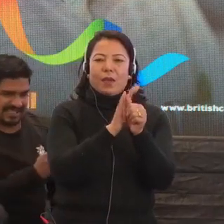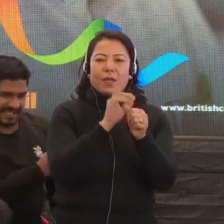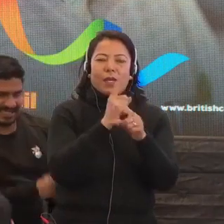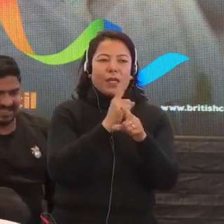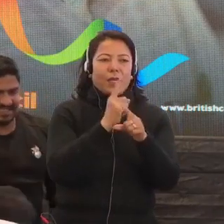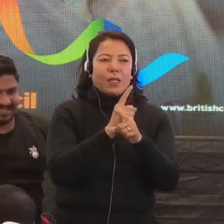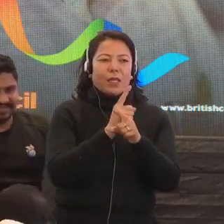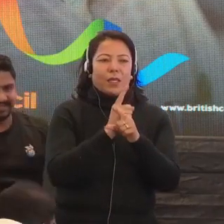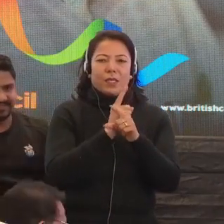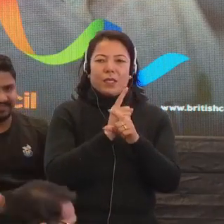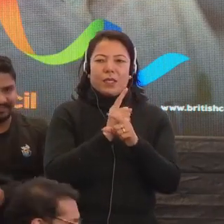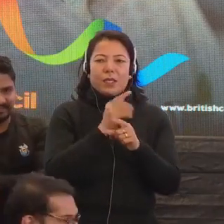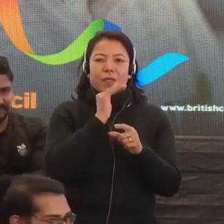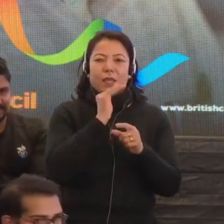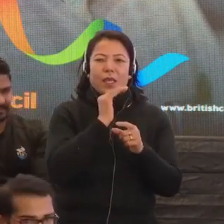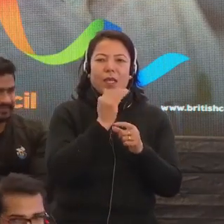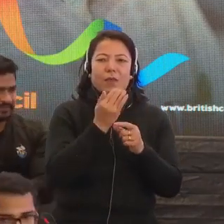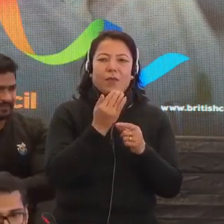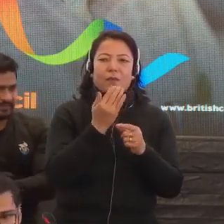and has